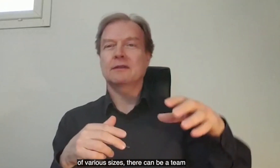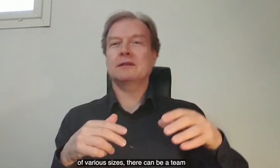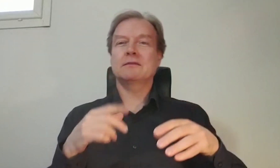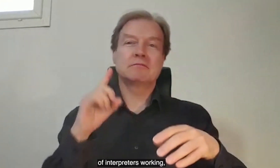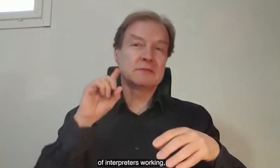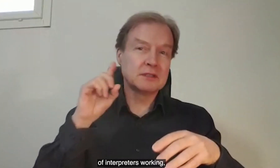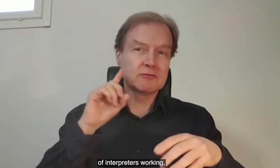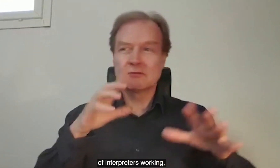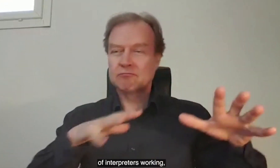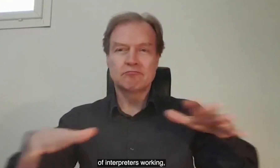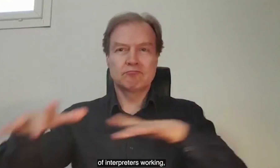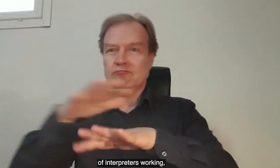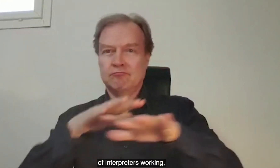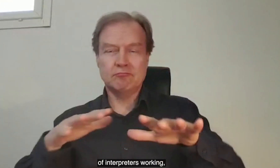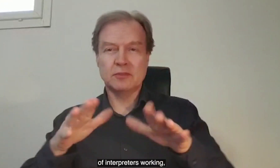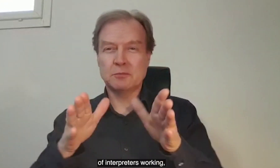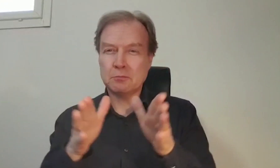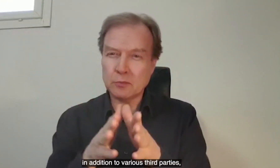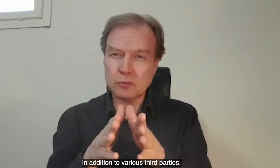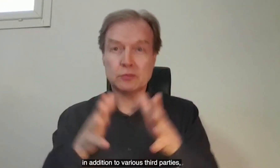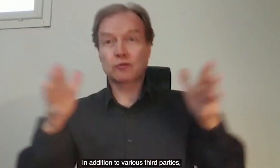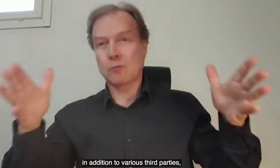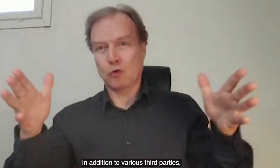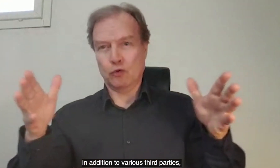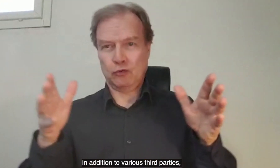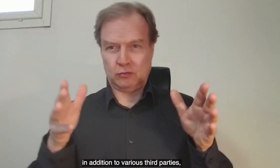who primarily are not sign language users.